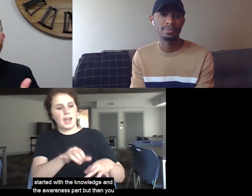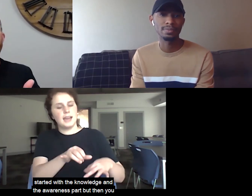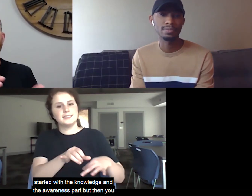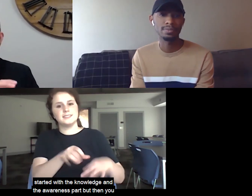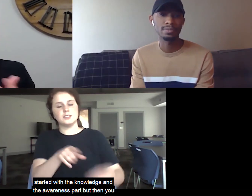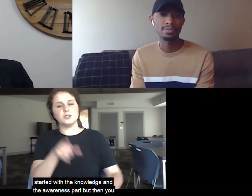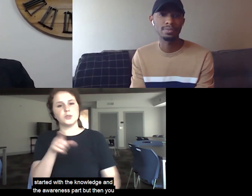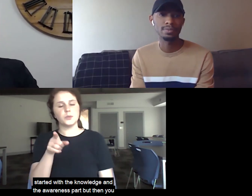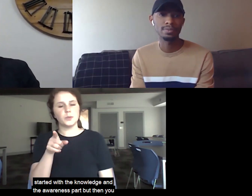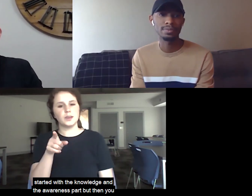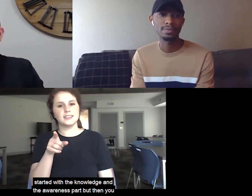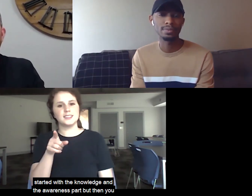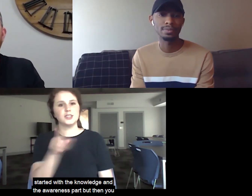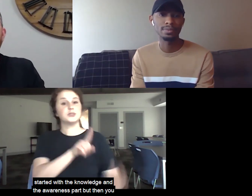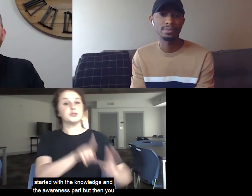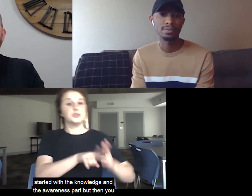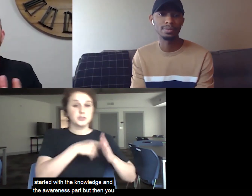of started with